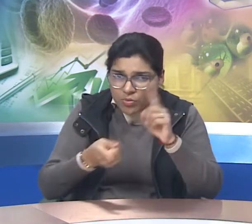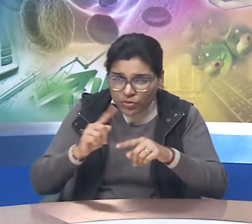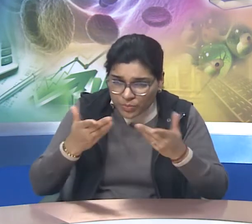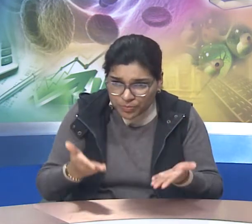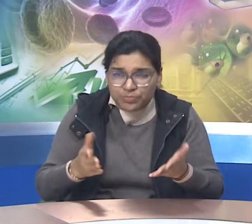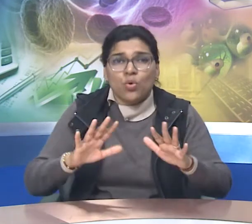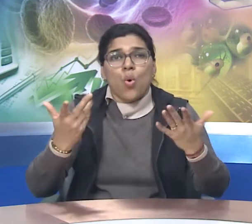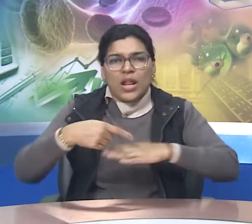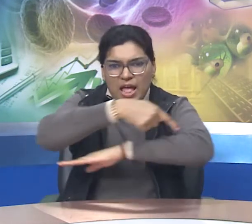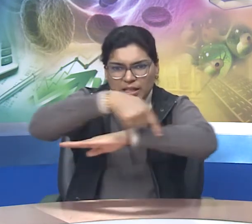algebra,